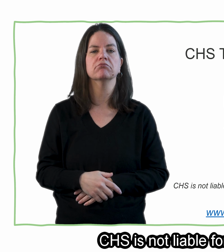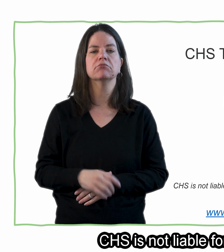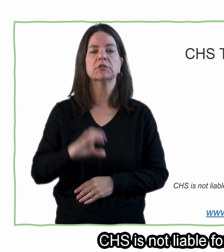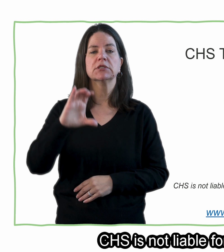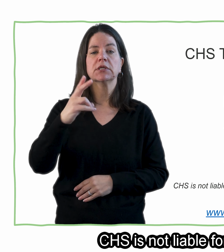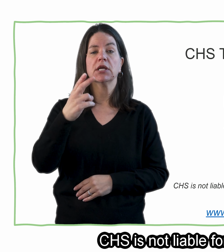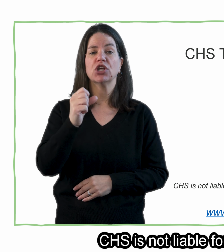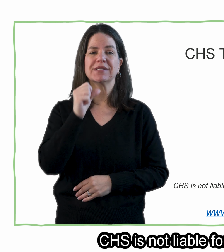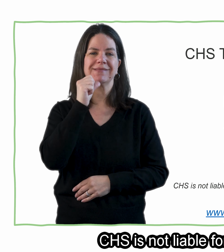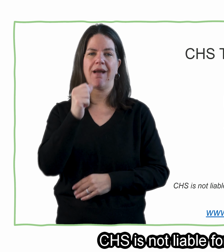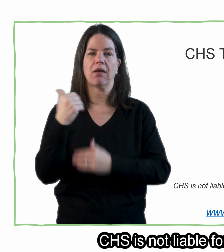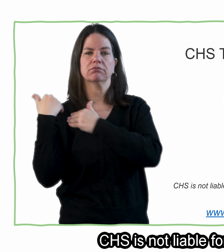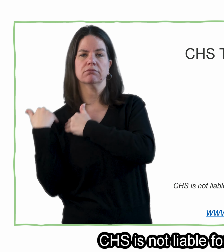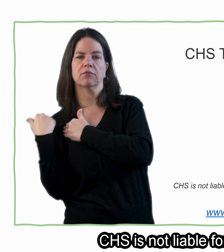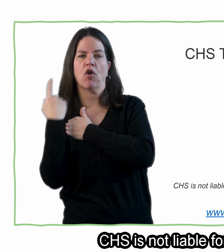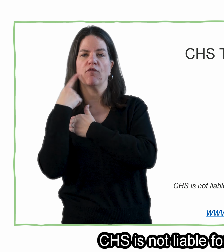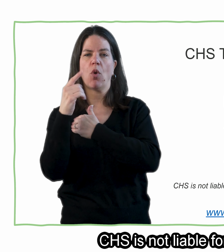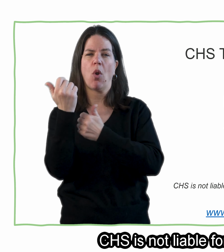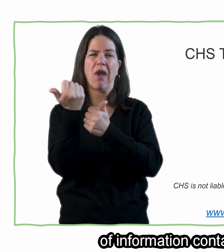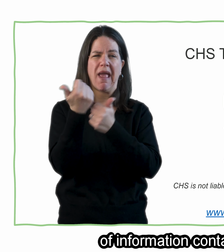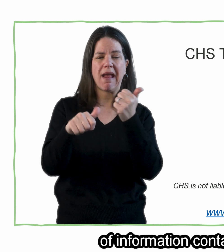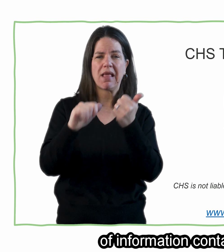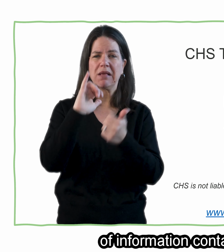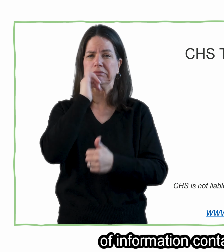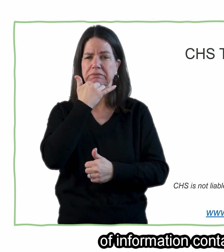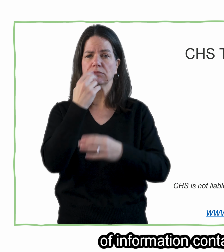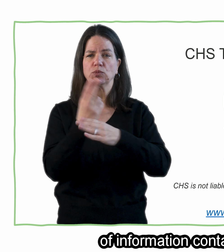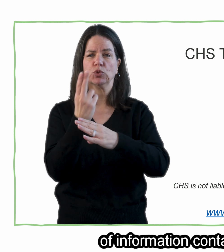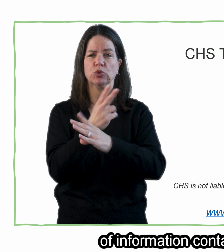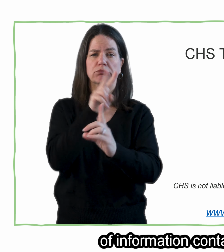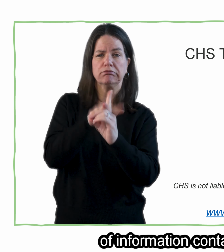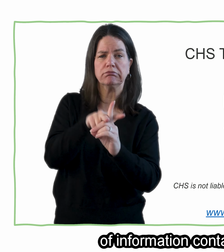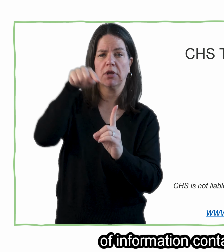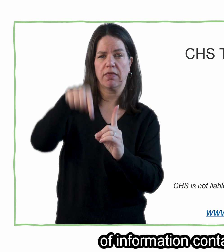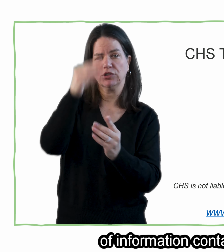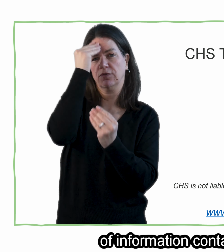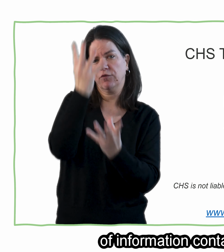CHS is not liable for any misuse of information contained herein.